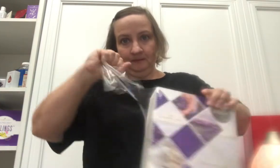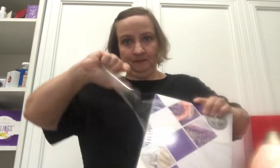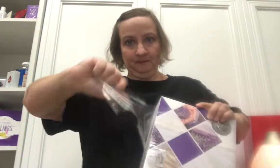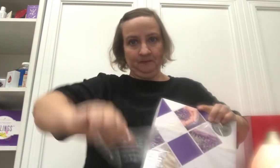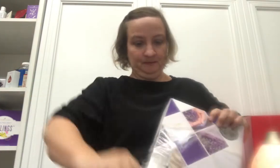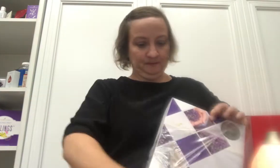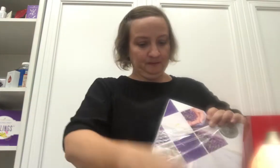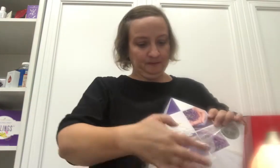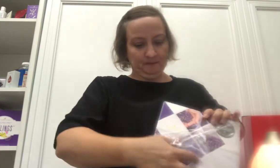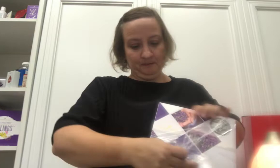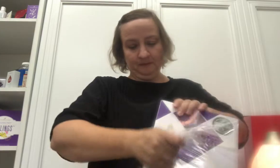Take off the cellophane.